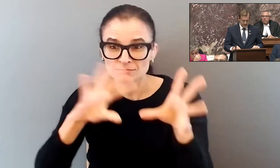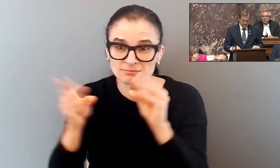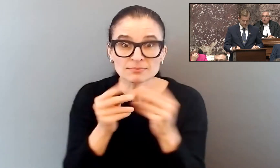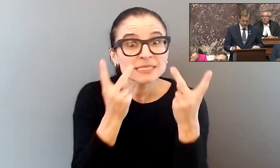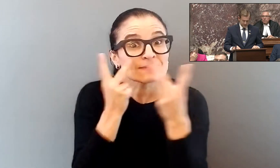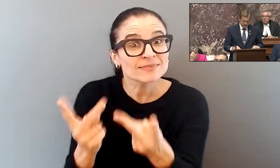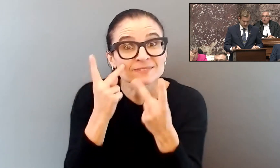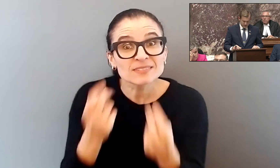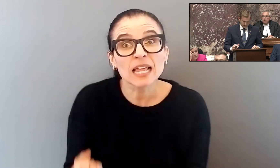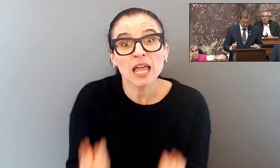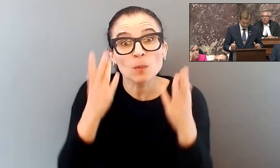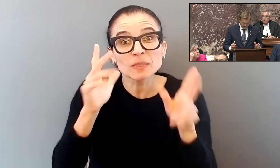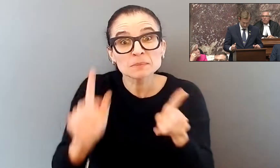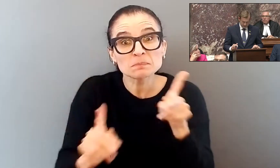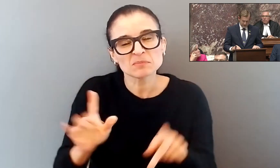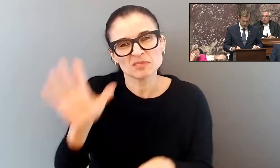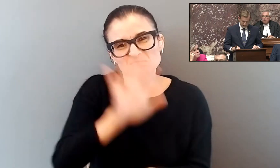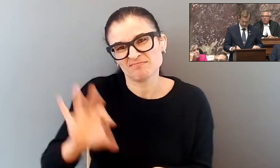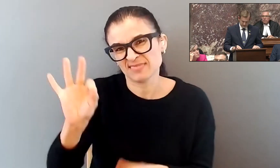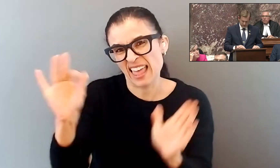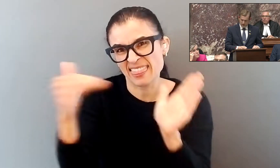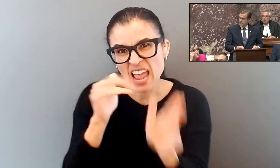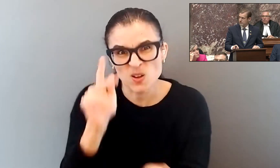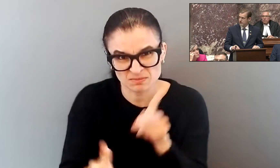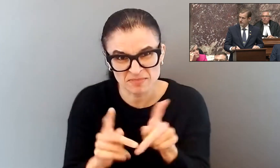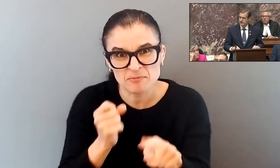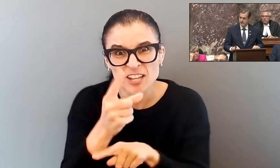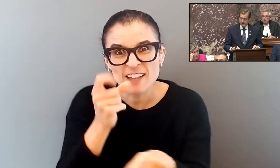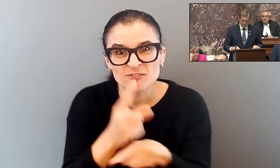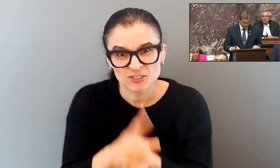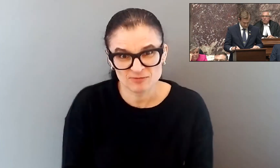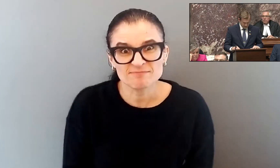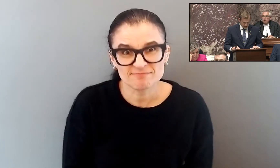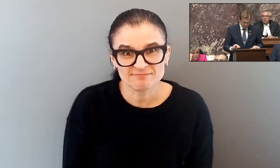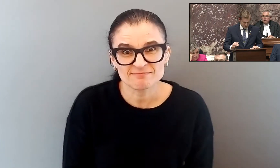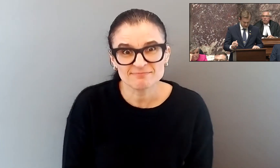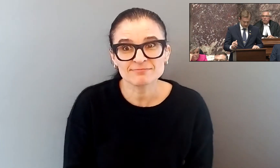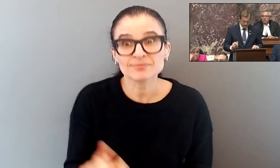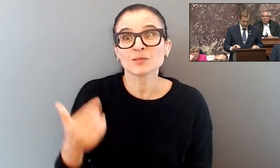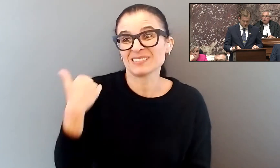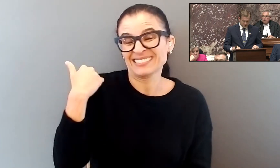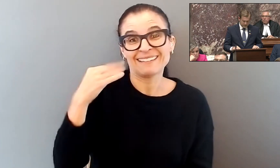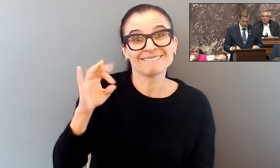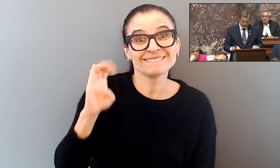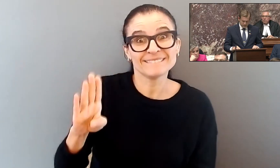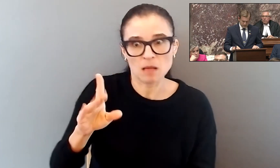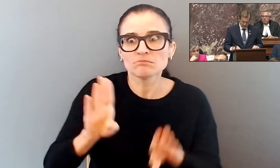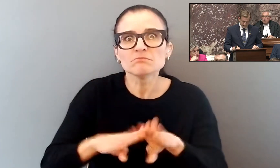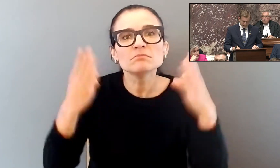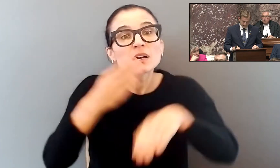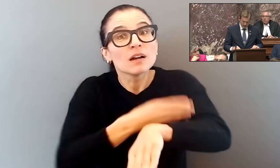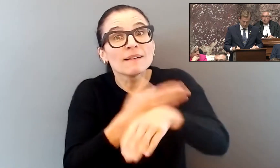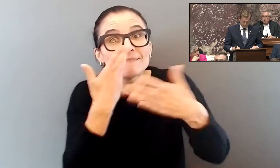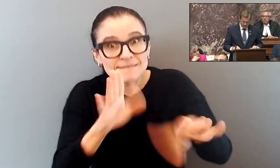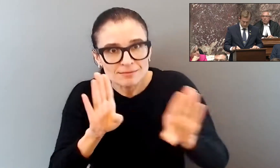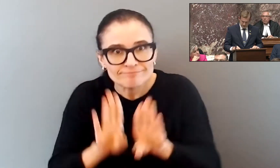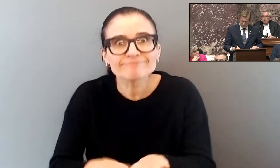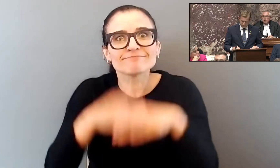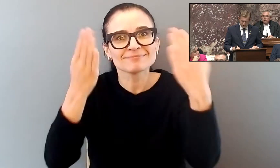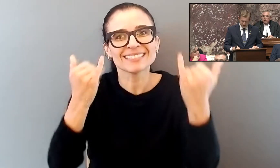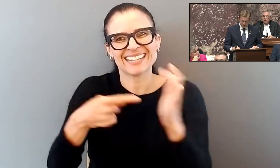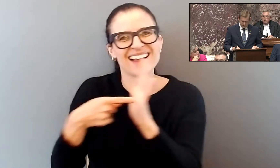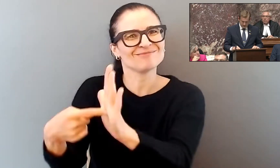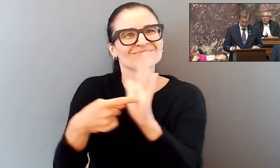new accessibility features to ensure everyone can experience our proud history. Mr. Speaker, the Peachland Museum reminds us that